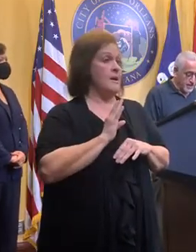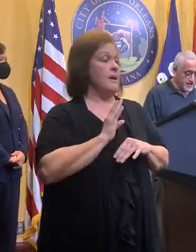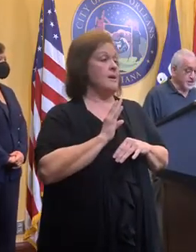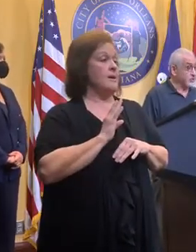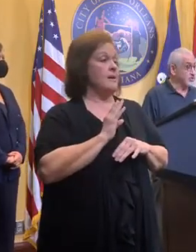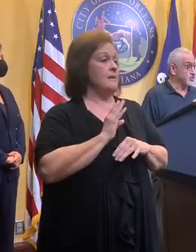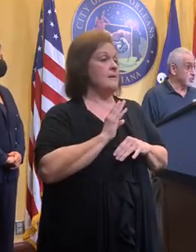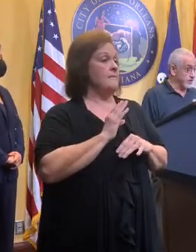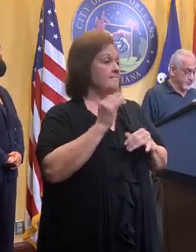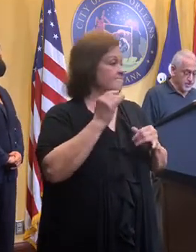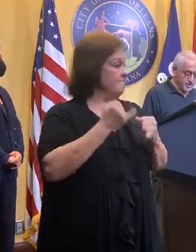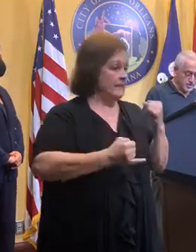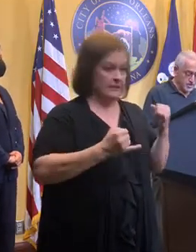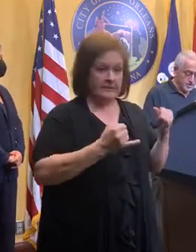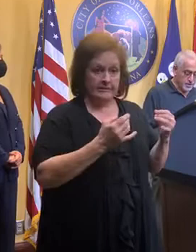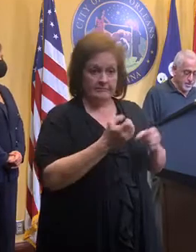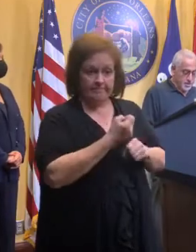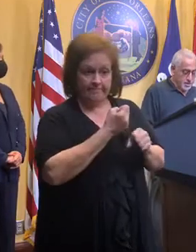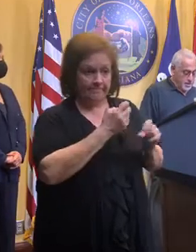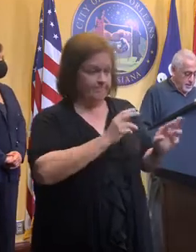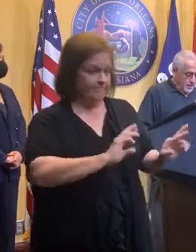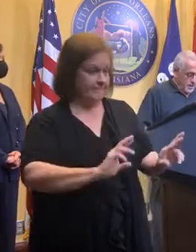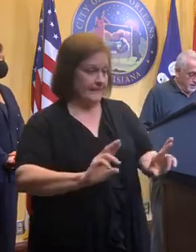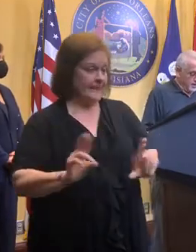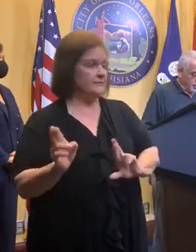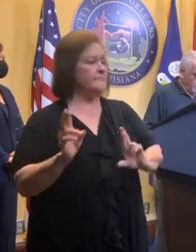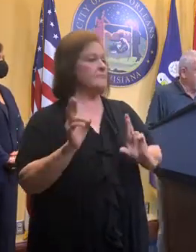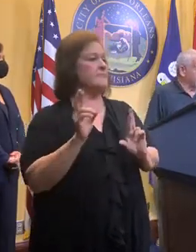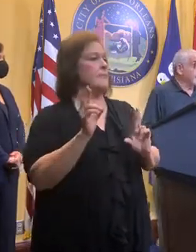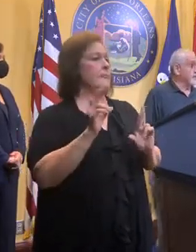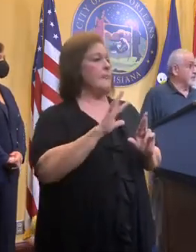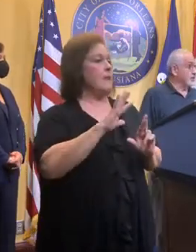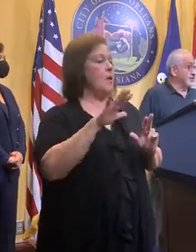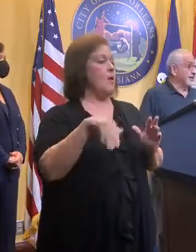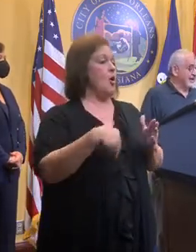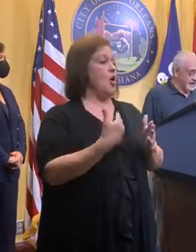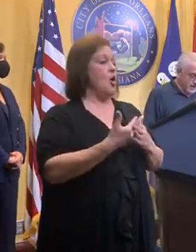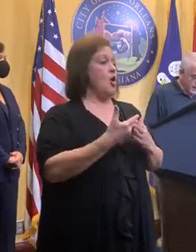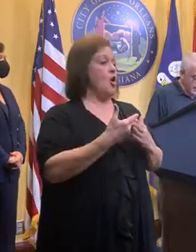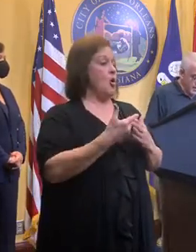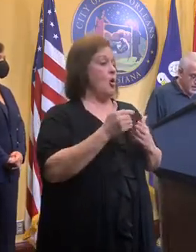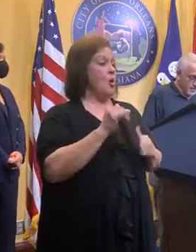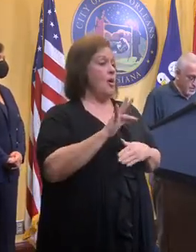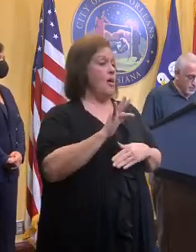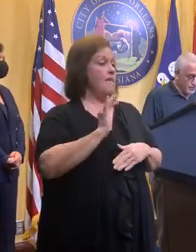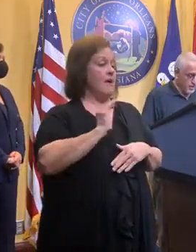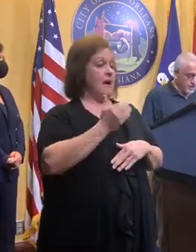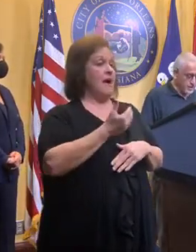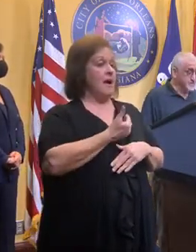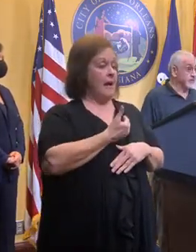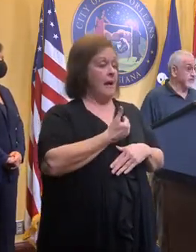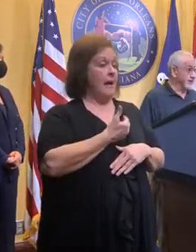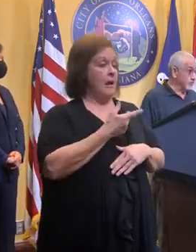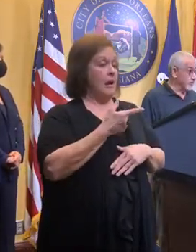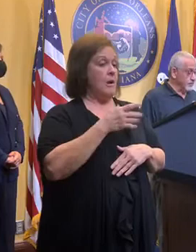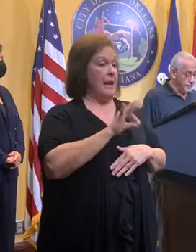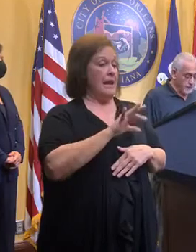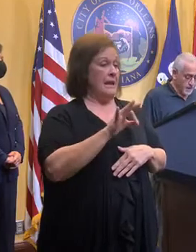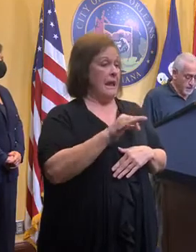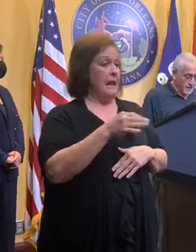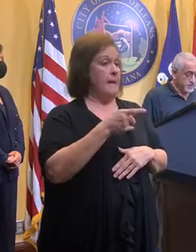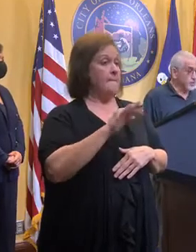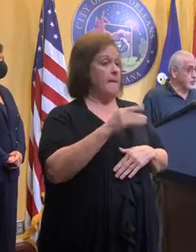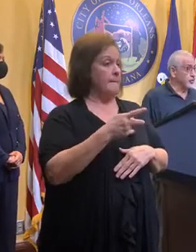are finalizing our storm preparation, and all of our 99 drainage pumps are